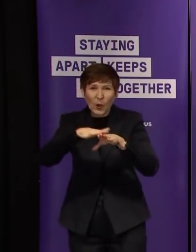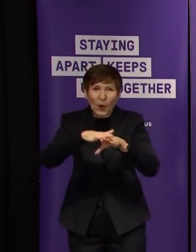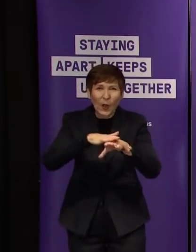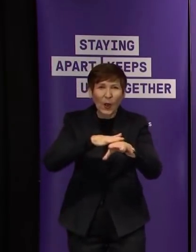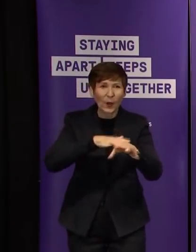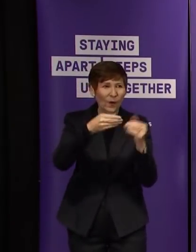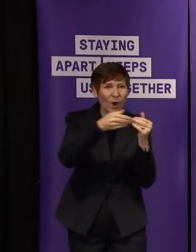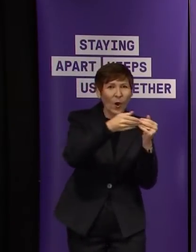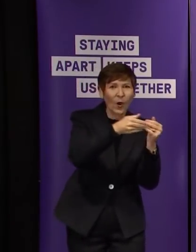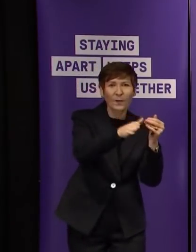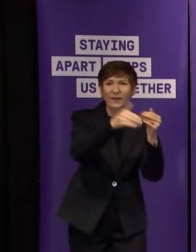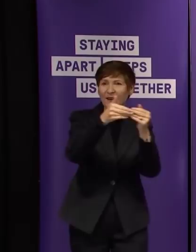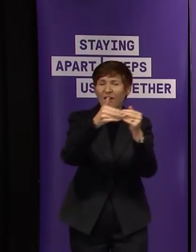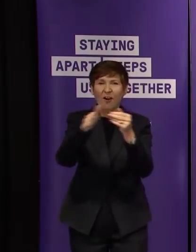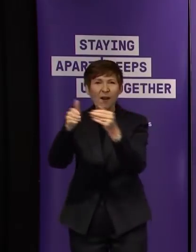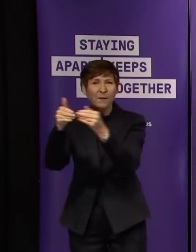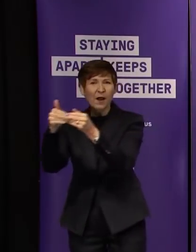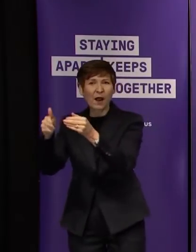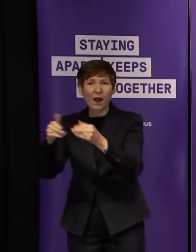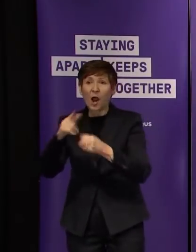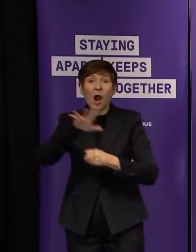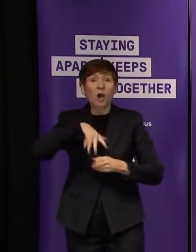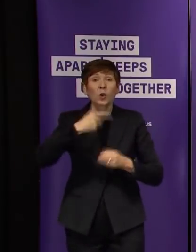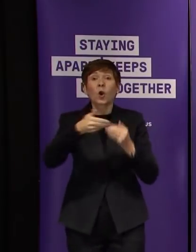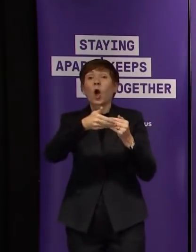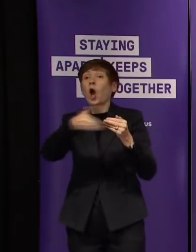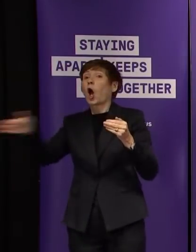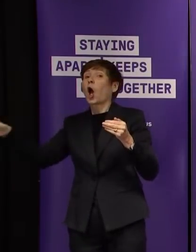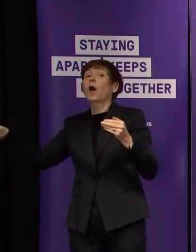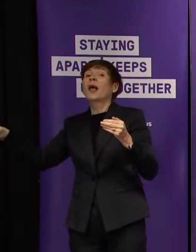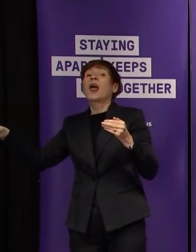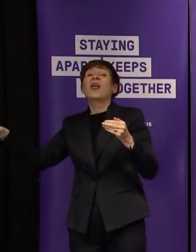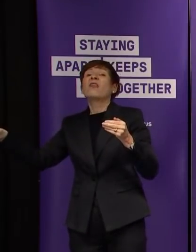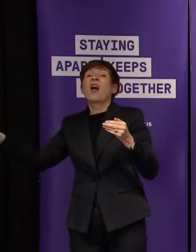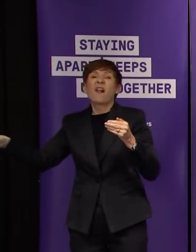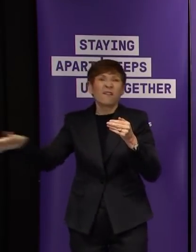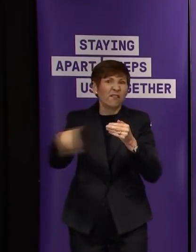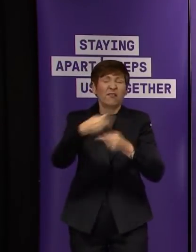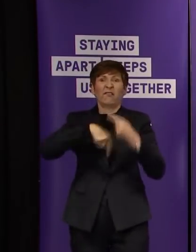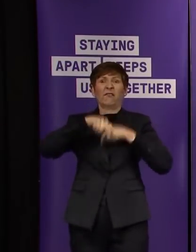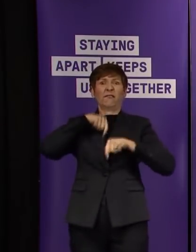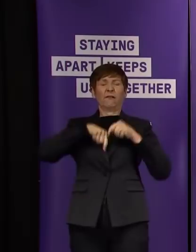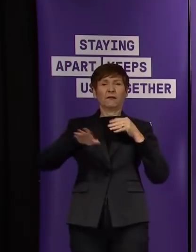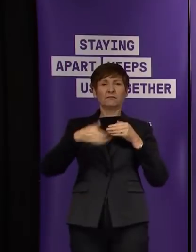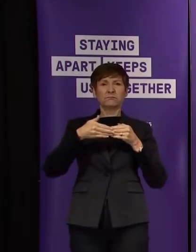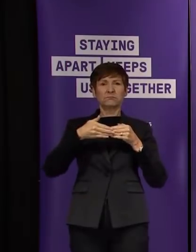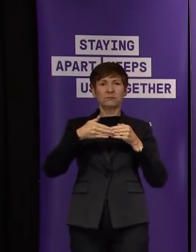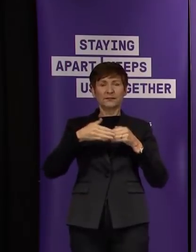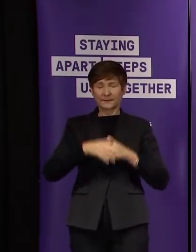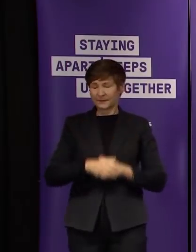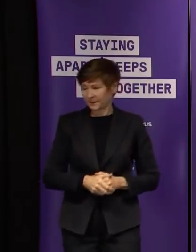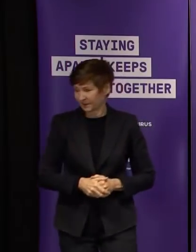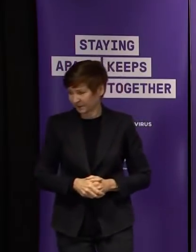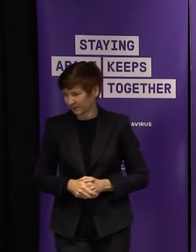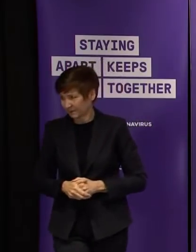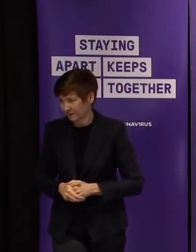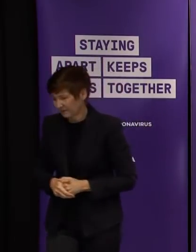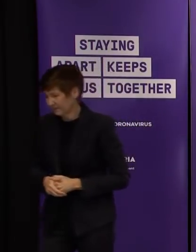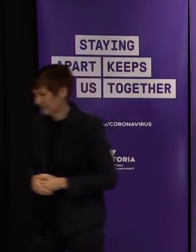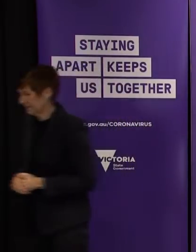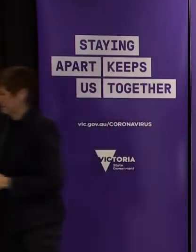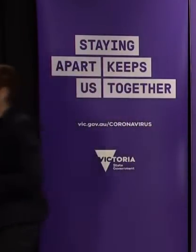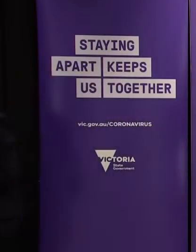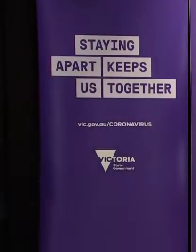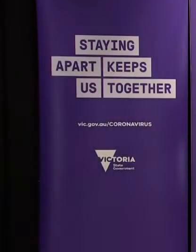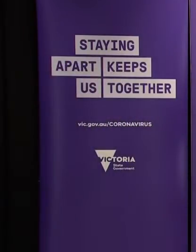normal, not something that's there for literally a few weeks. Where does elective surgery sit in this program? Elective surgery is not a matter that we have